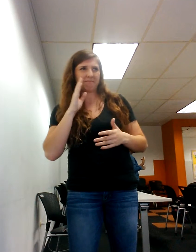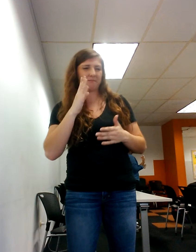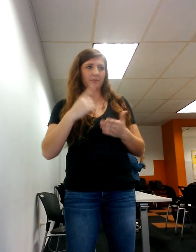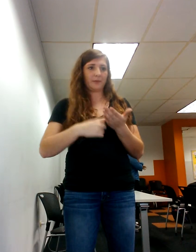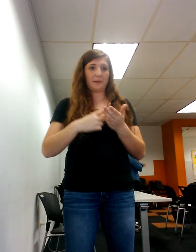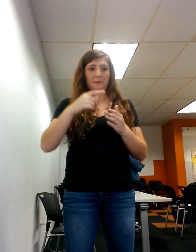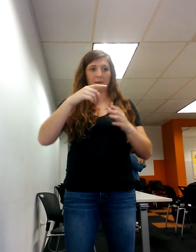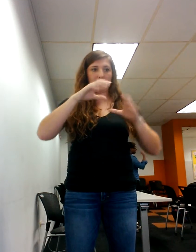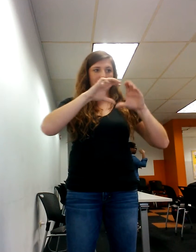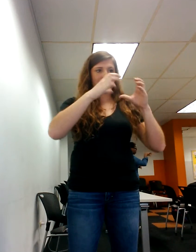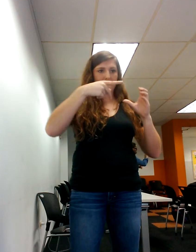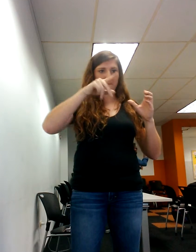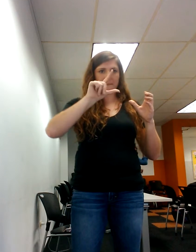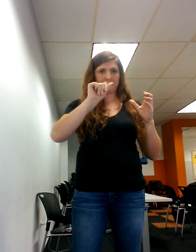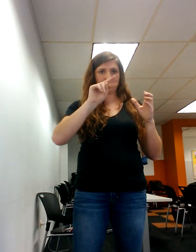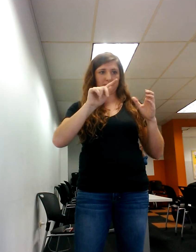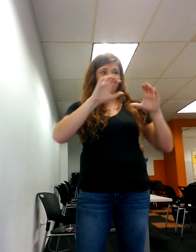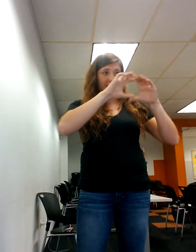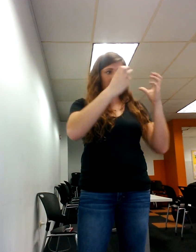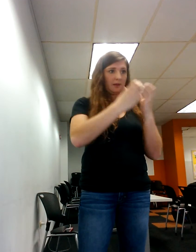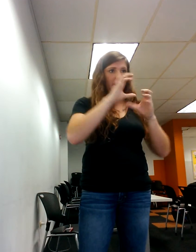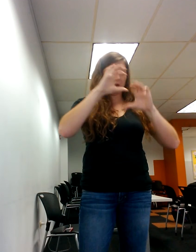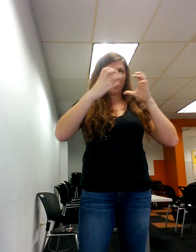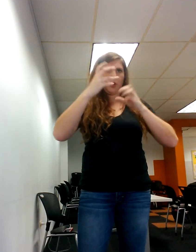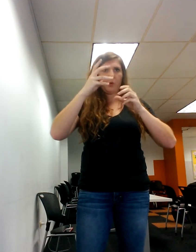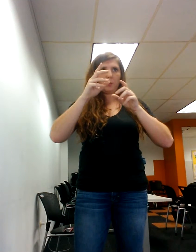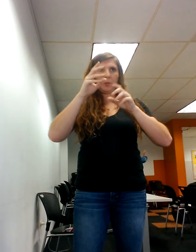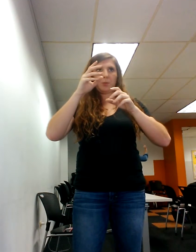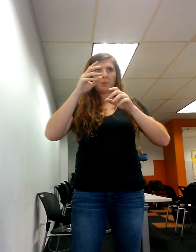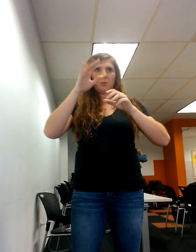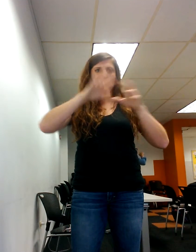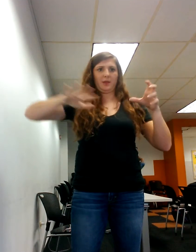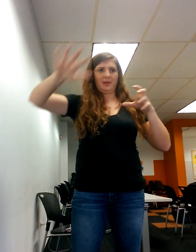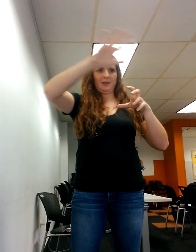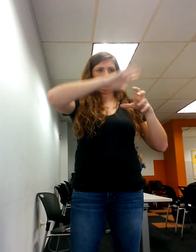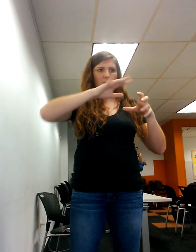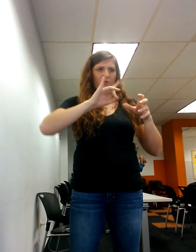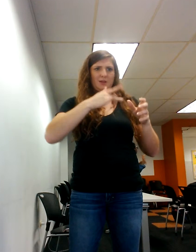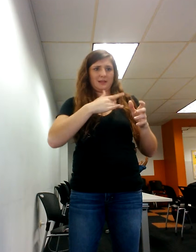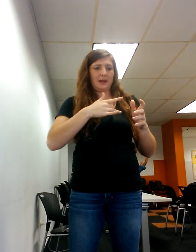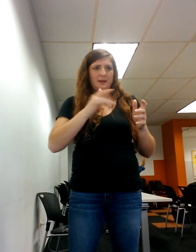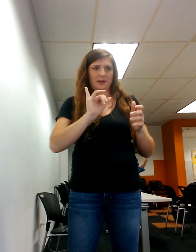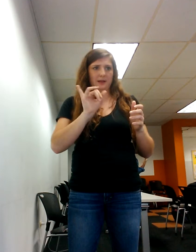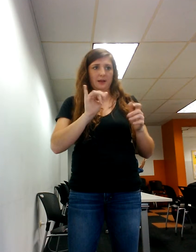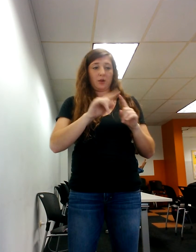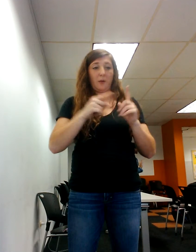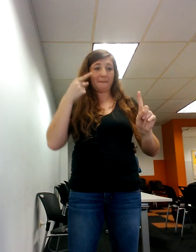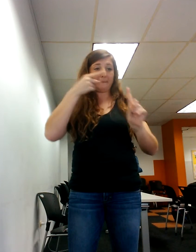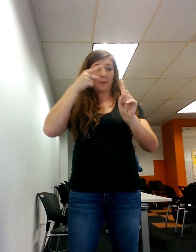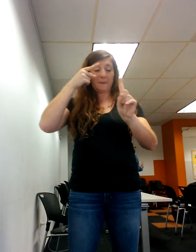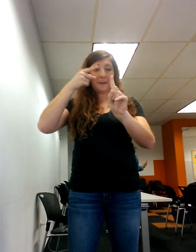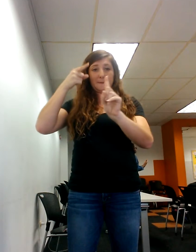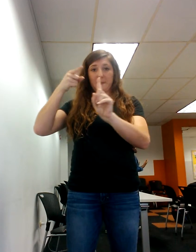planets, what the atmosphere is like. So I'm coming up with main ideas and main points, right? So what I'm